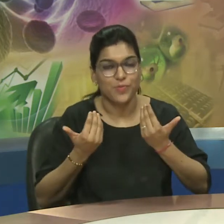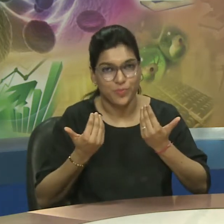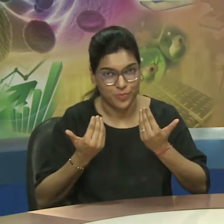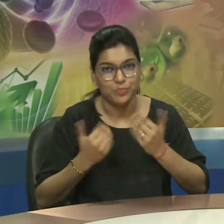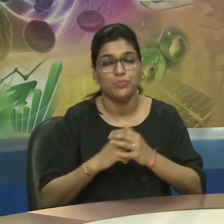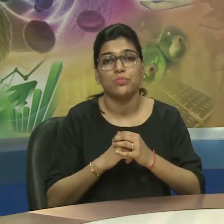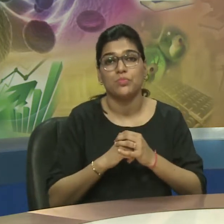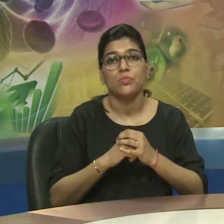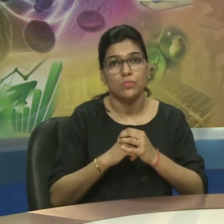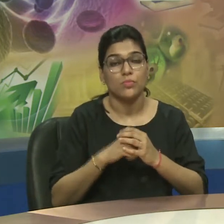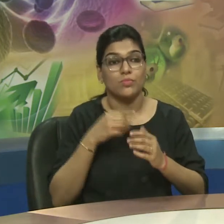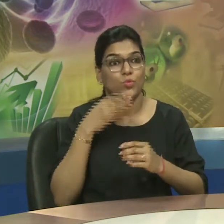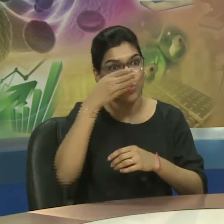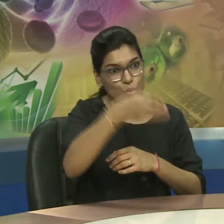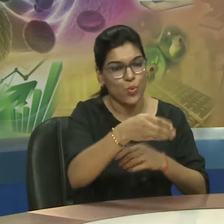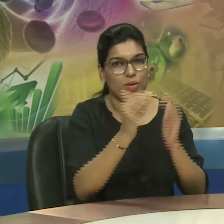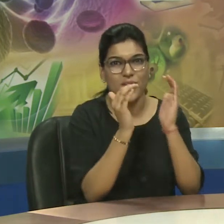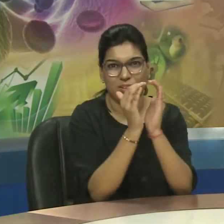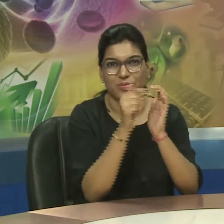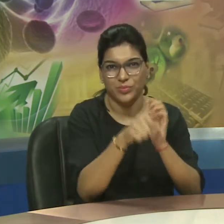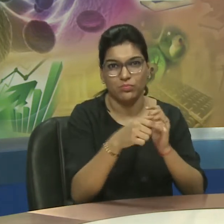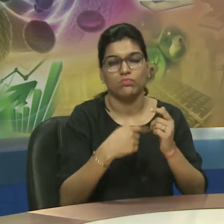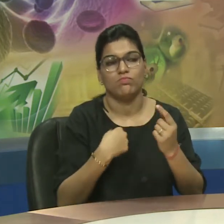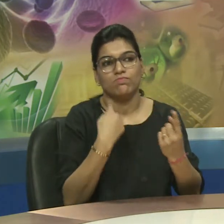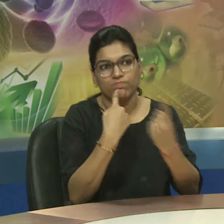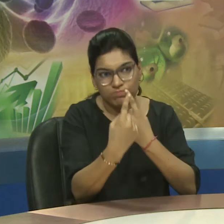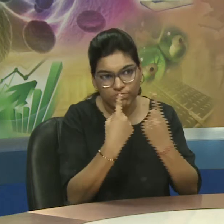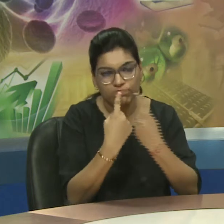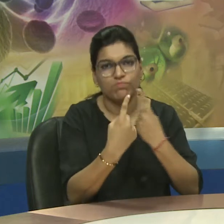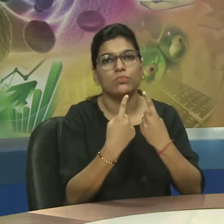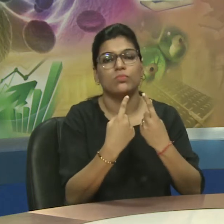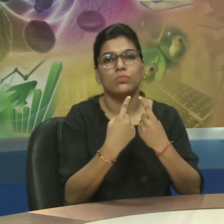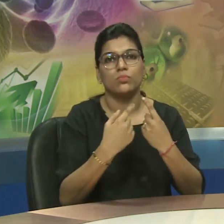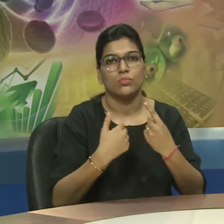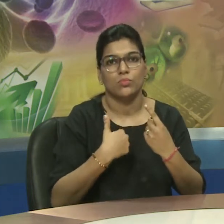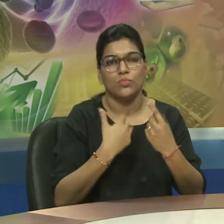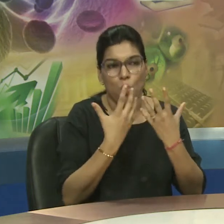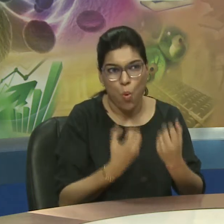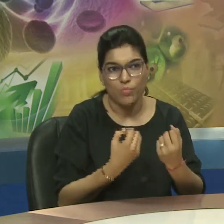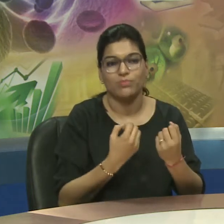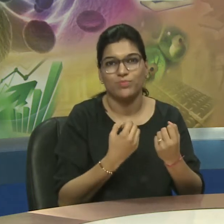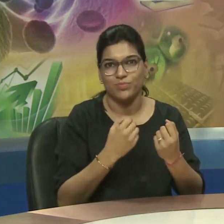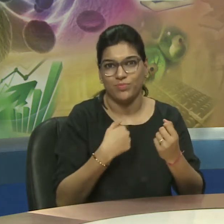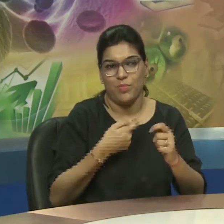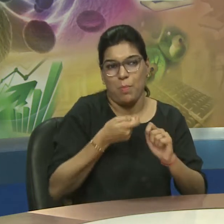A whole life policy runs for the whole life of the insured and